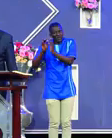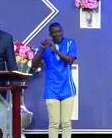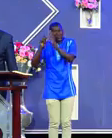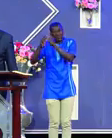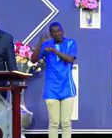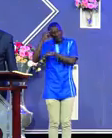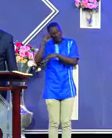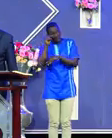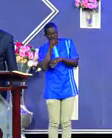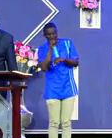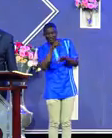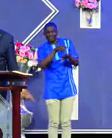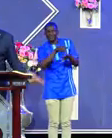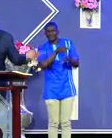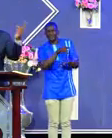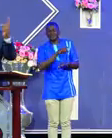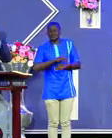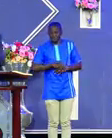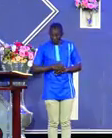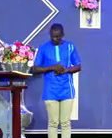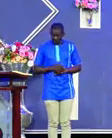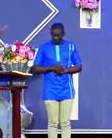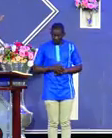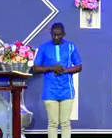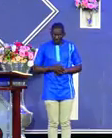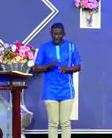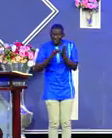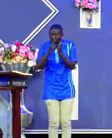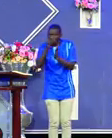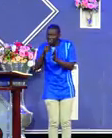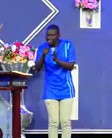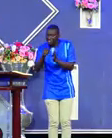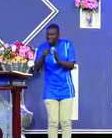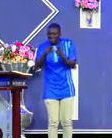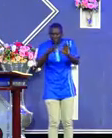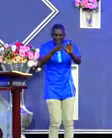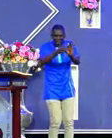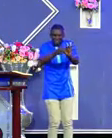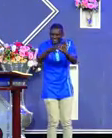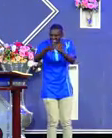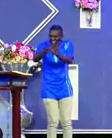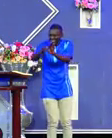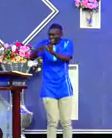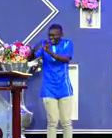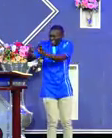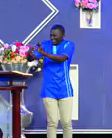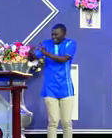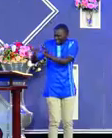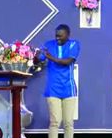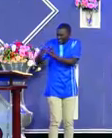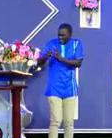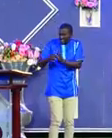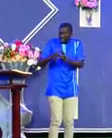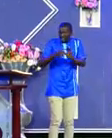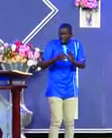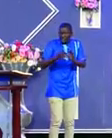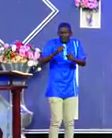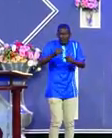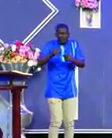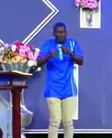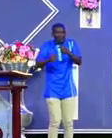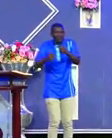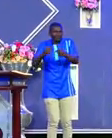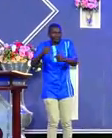Katonda. Eino kubanga yali chain. It had to be a chain. Ngegenda maso. And it was